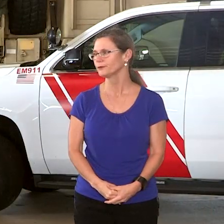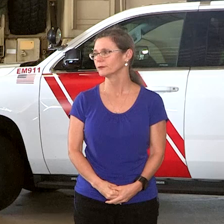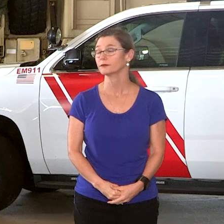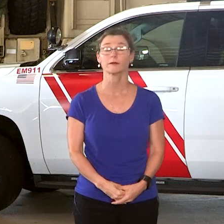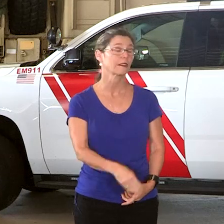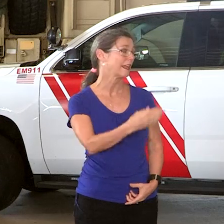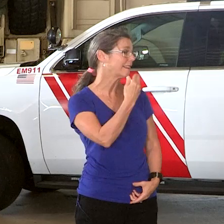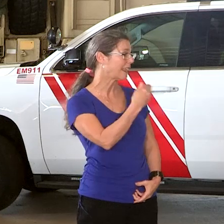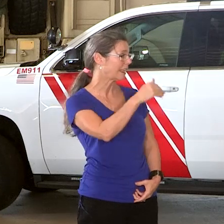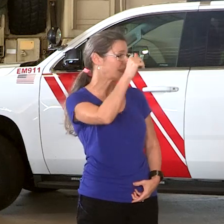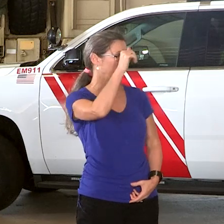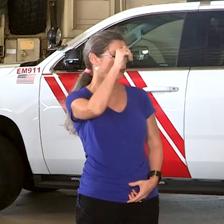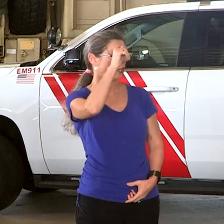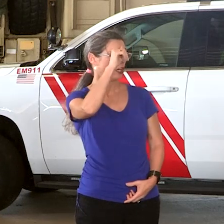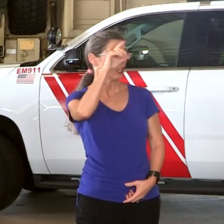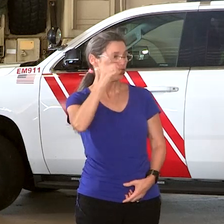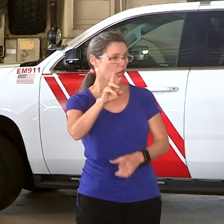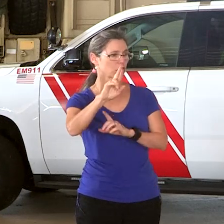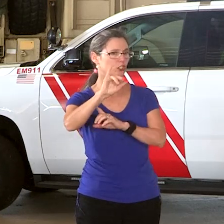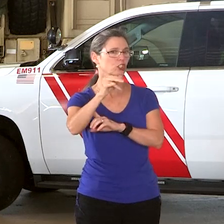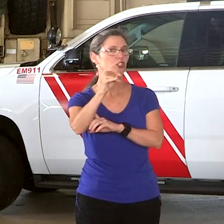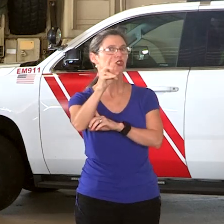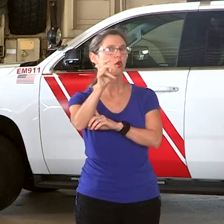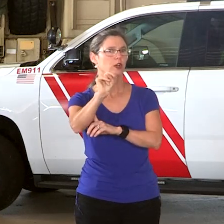Thank you, Dr. Jordan. Now I'd like to call